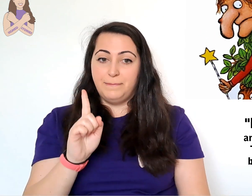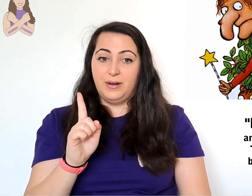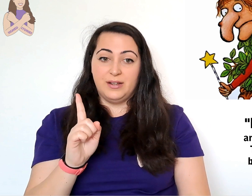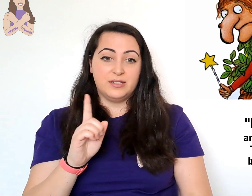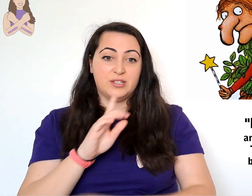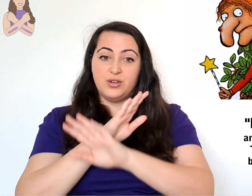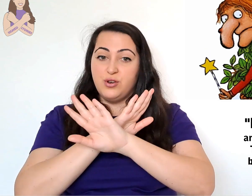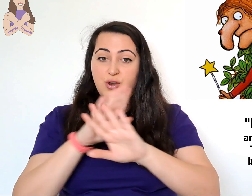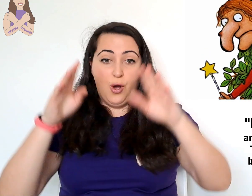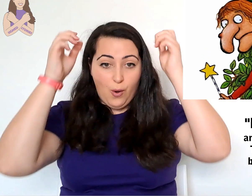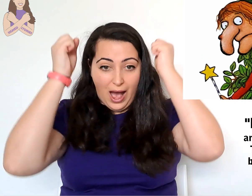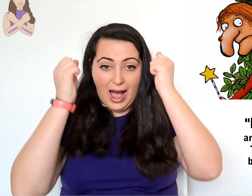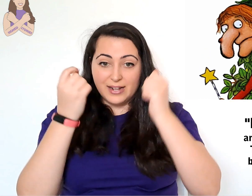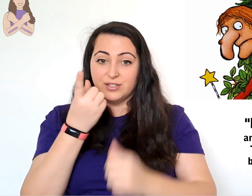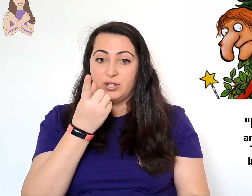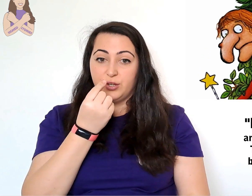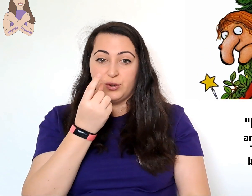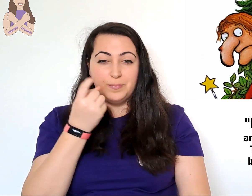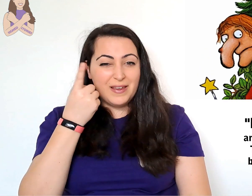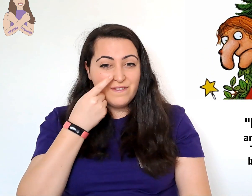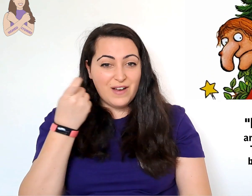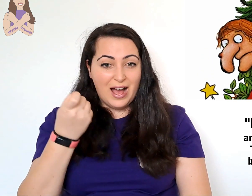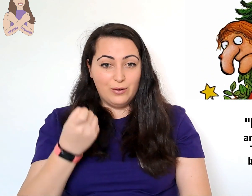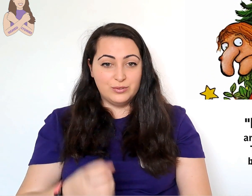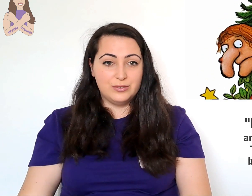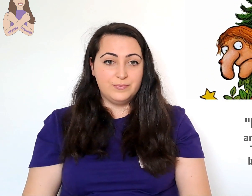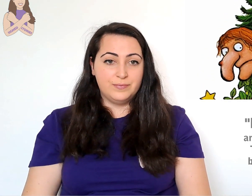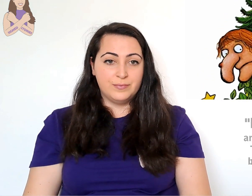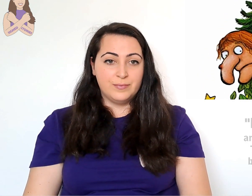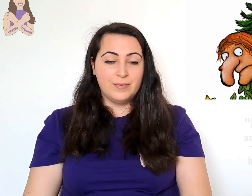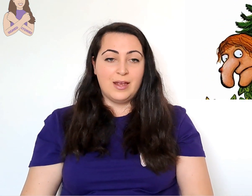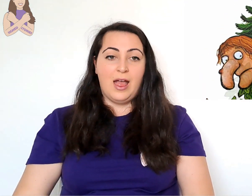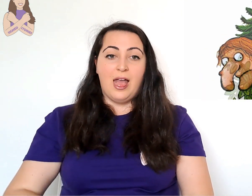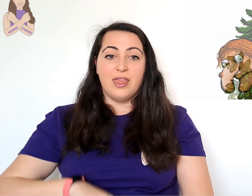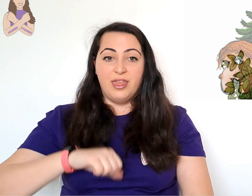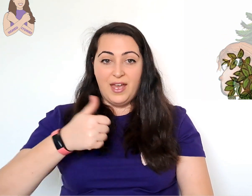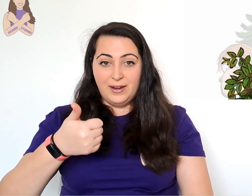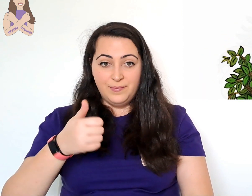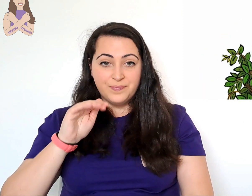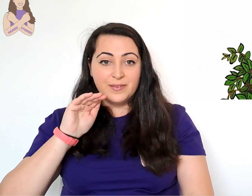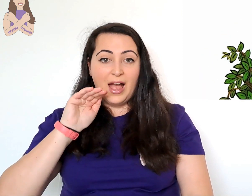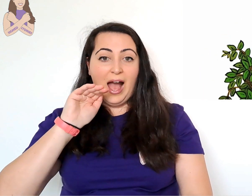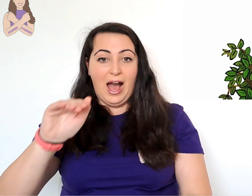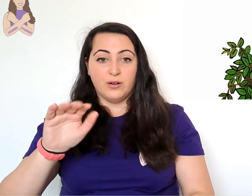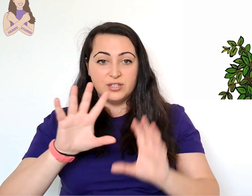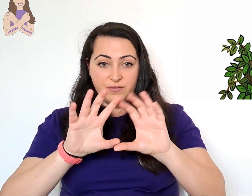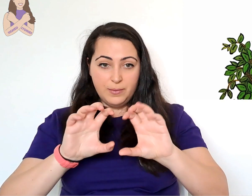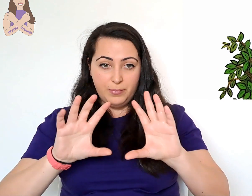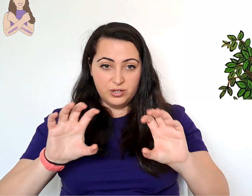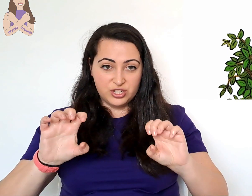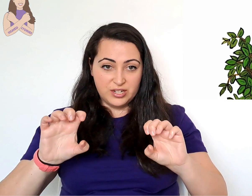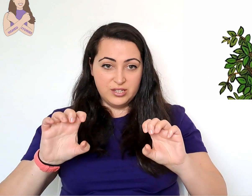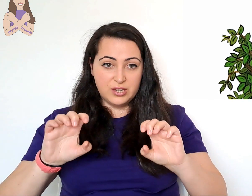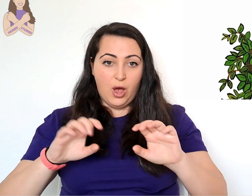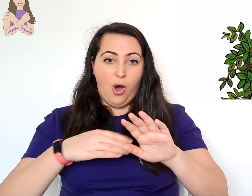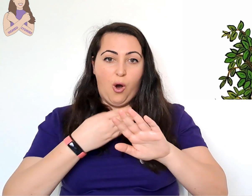but no hat could be found. Then, out of the bushes,